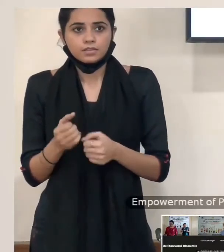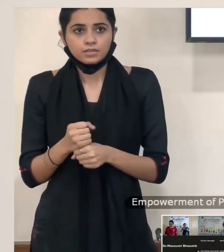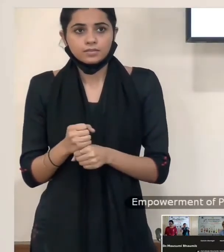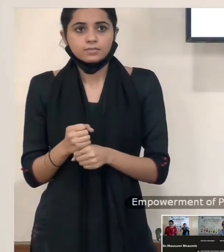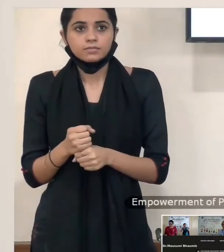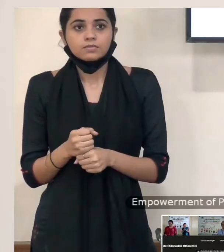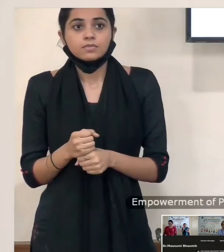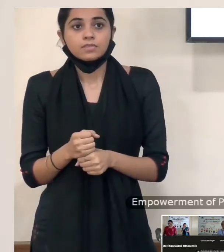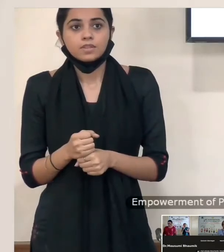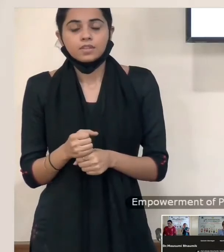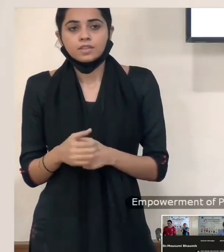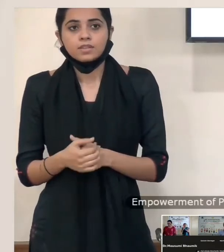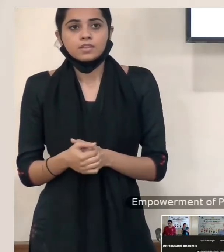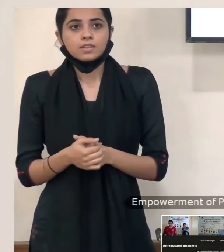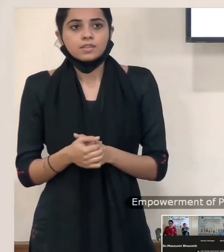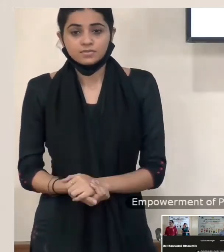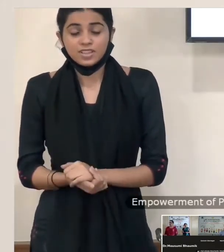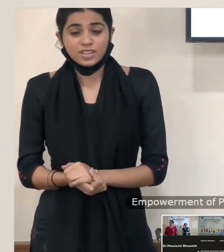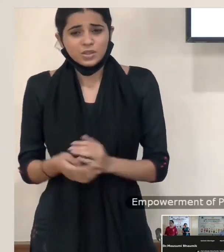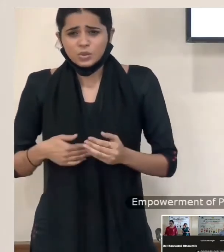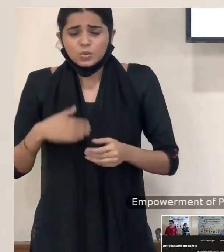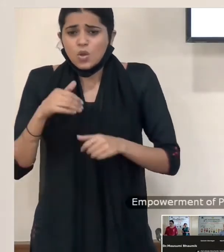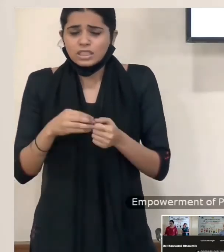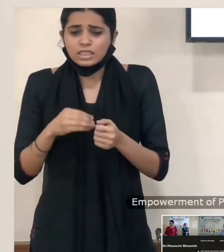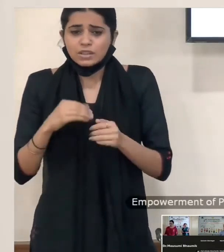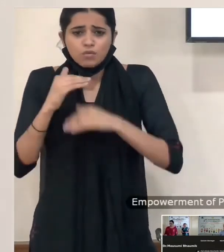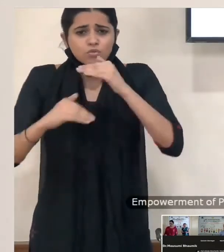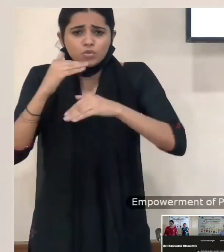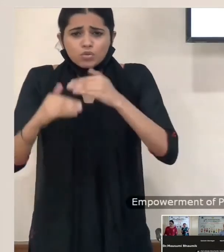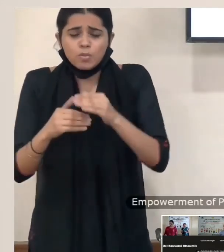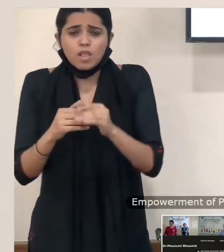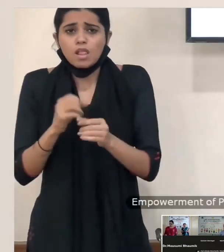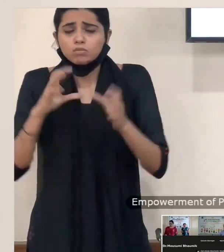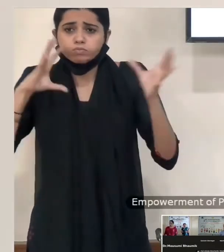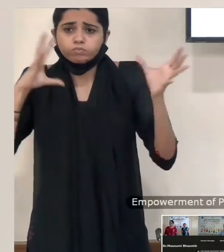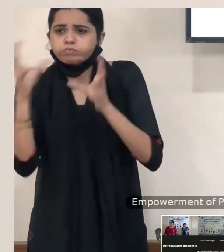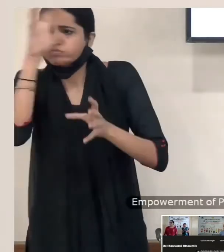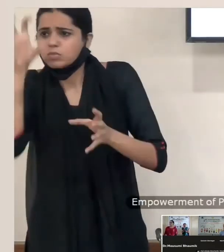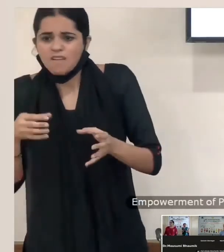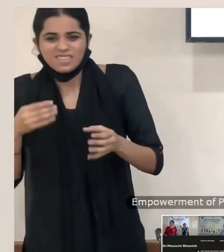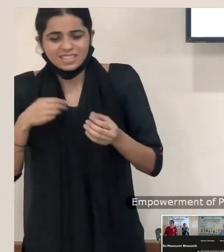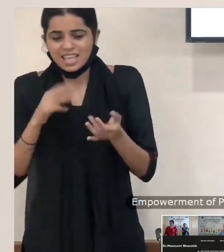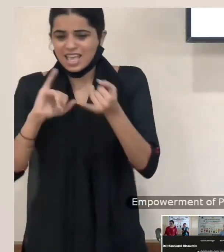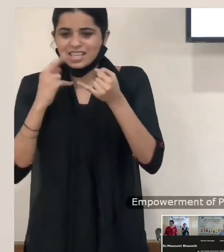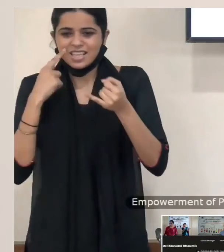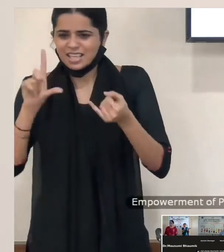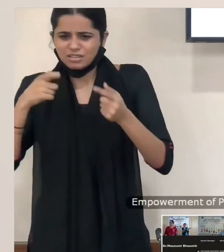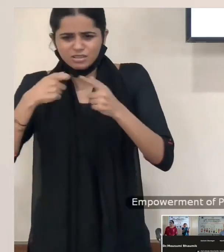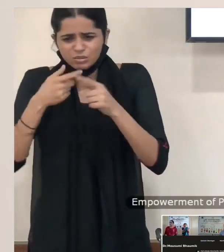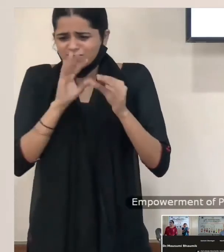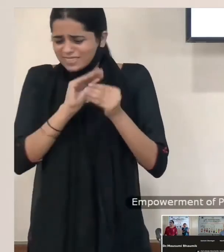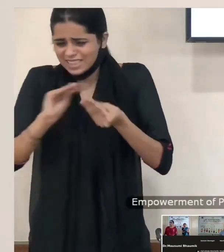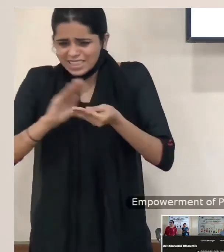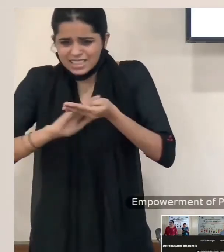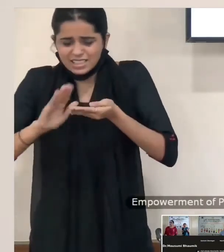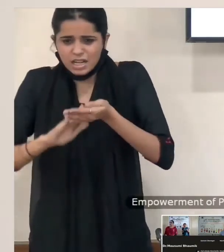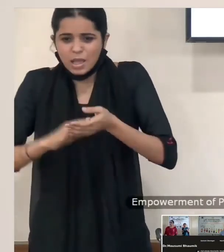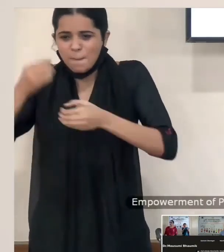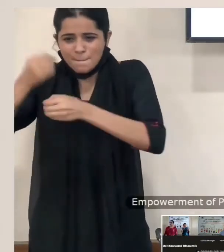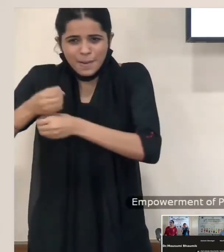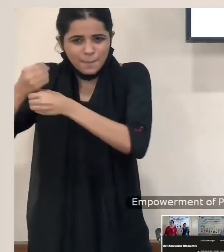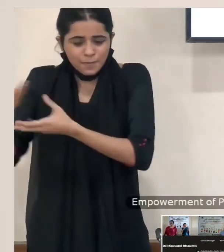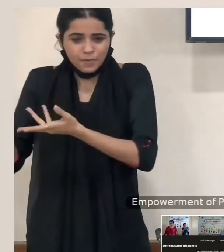and heritage over the years. There is a huge scope for the global export of the silk, bamboos, handlooms,